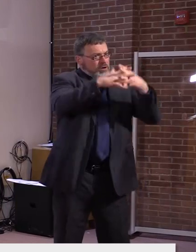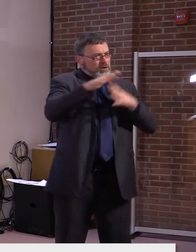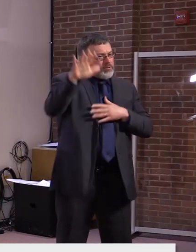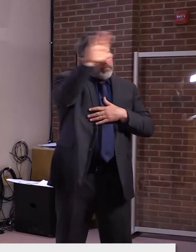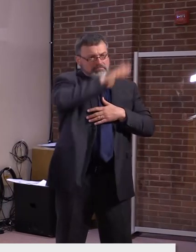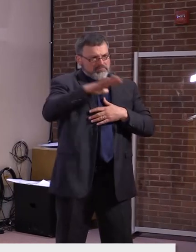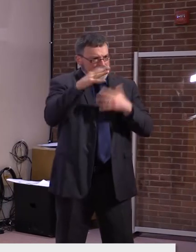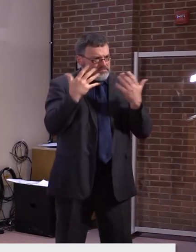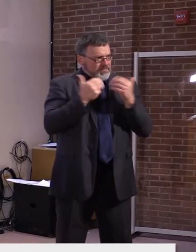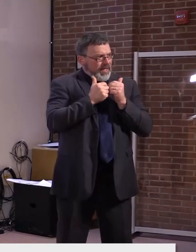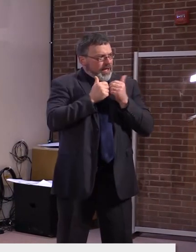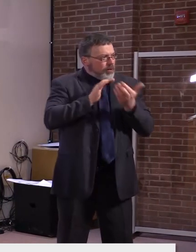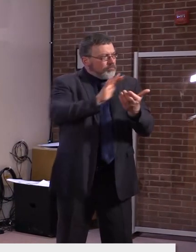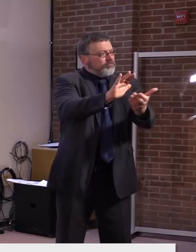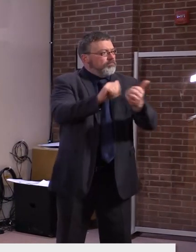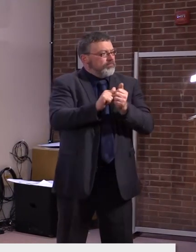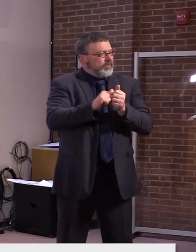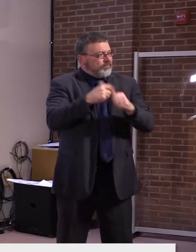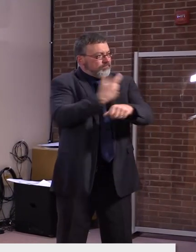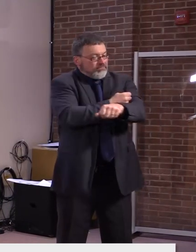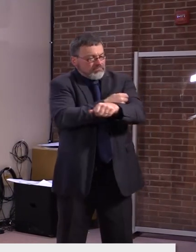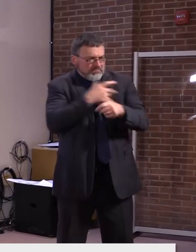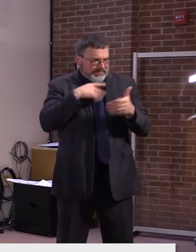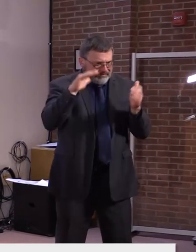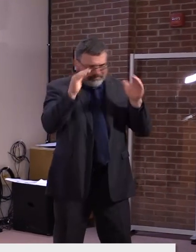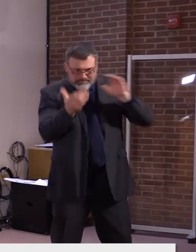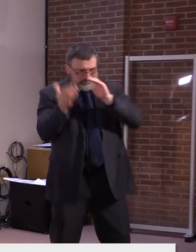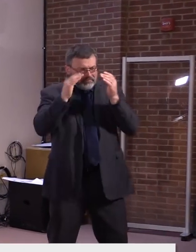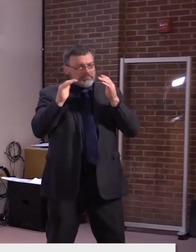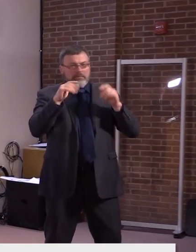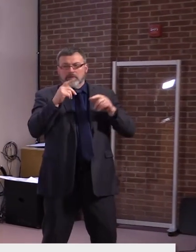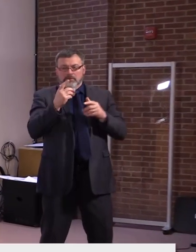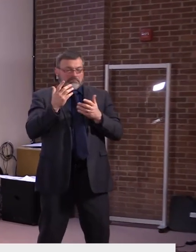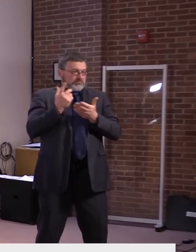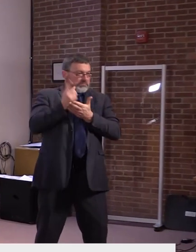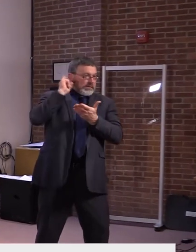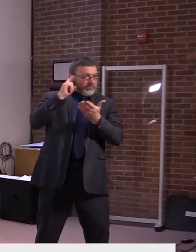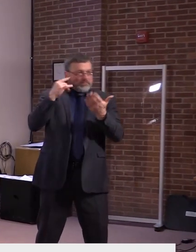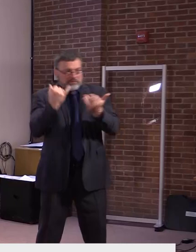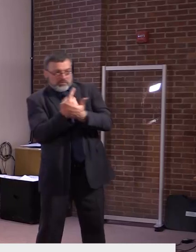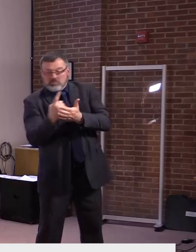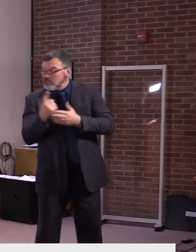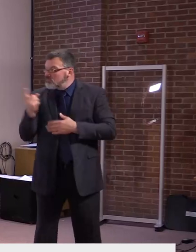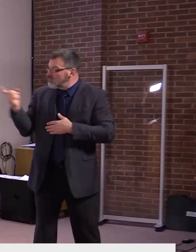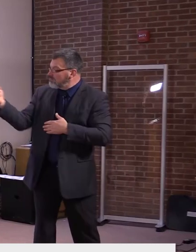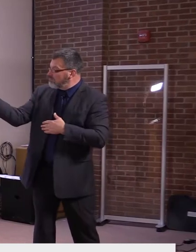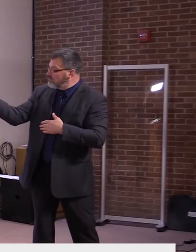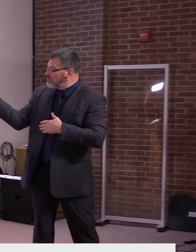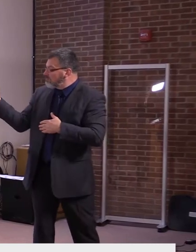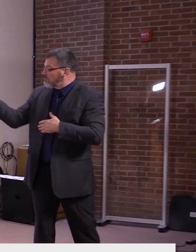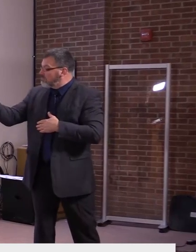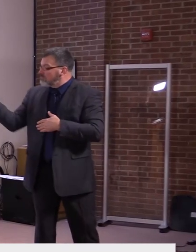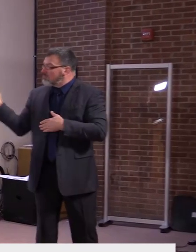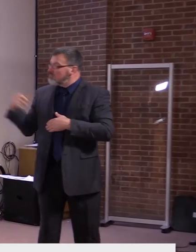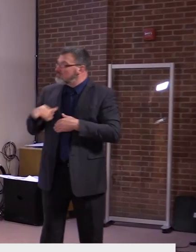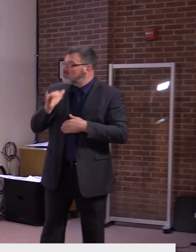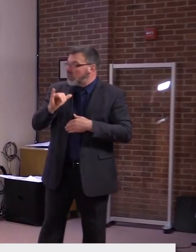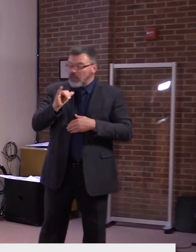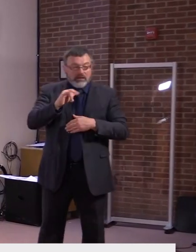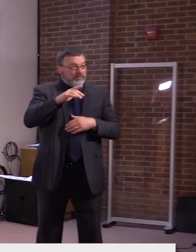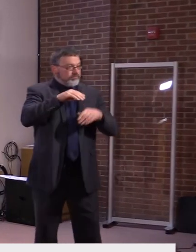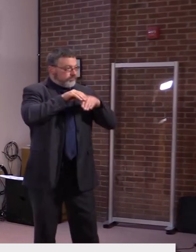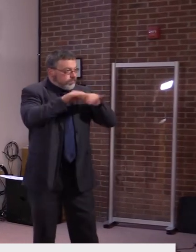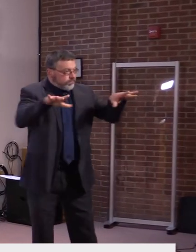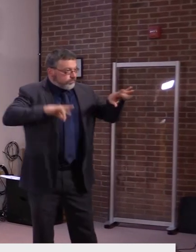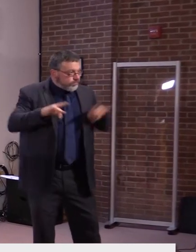stand today compared to last week, you'll see that across all of the major metrics, infections, hospitalizations, and deaths, that the U.S. continues to